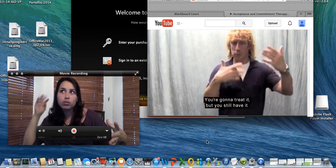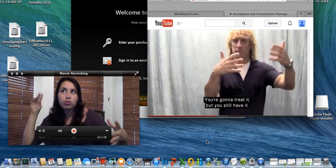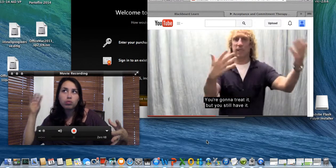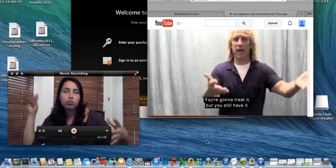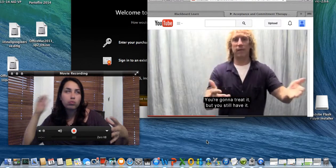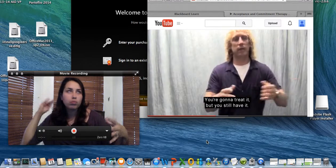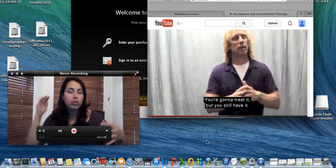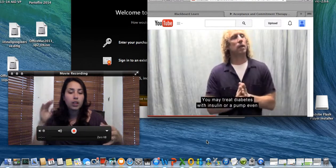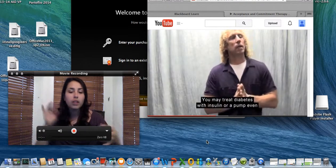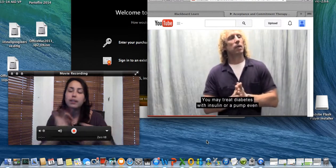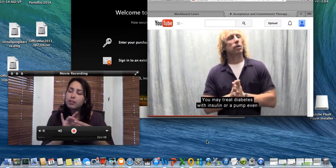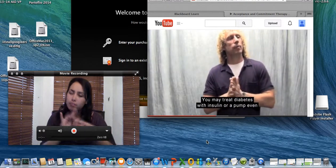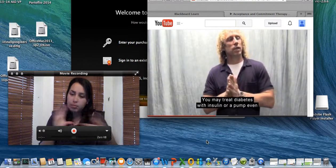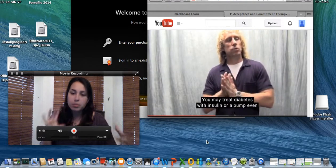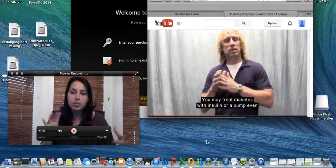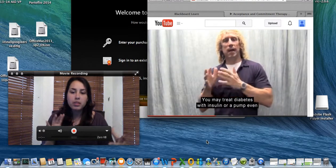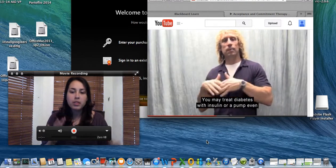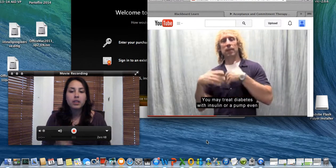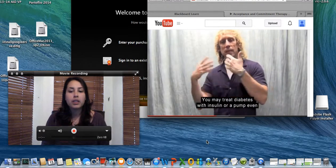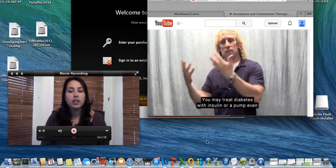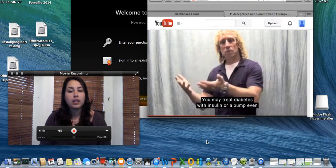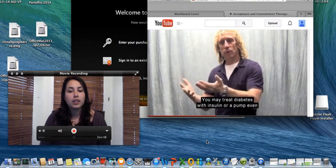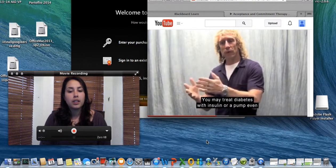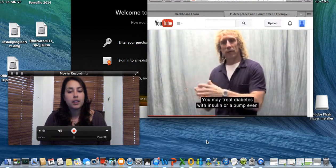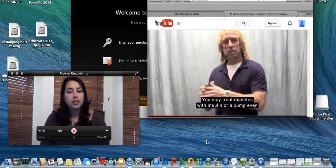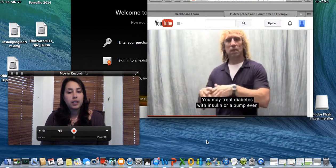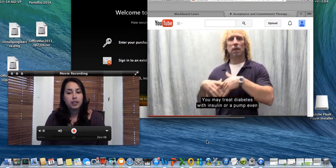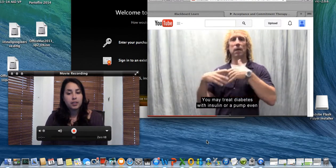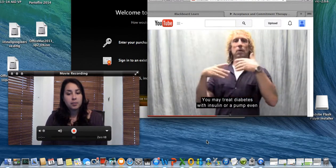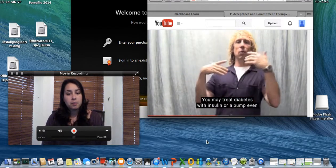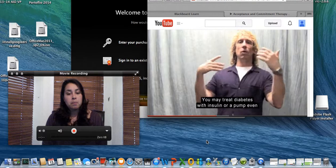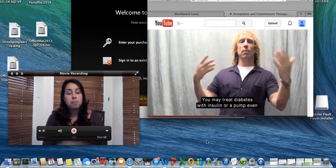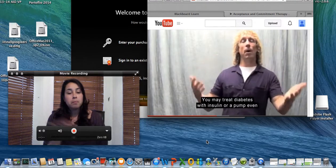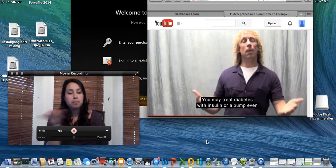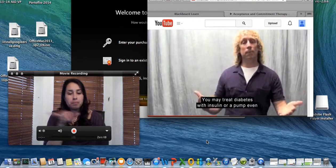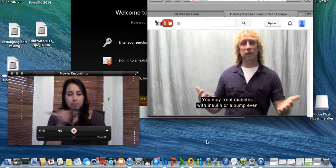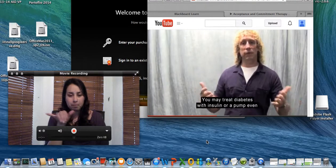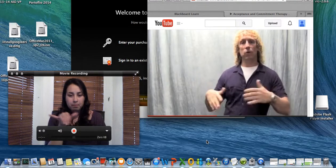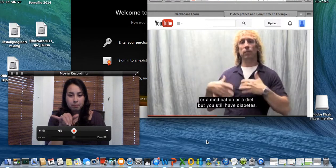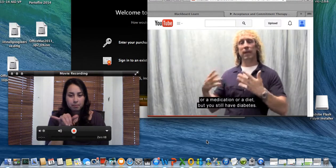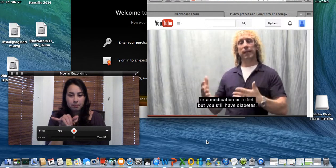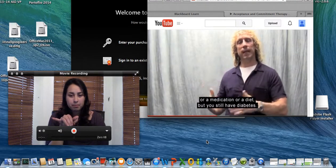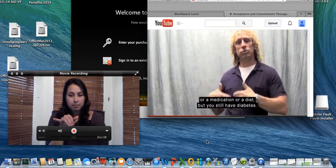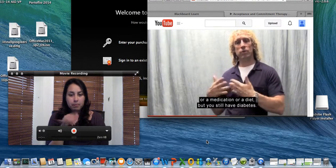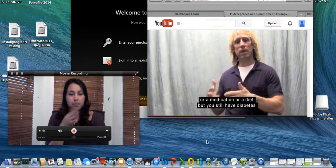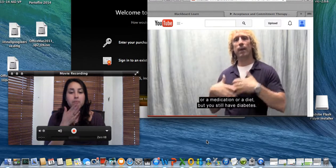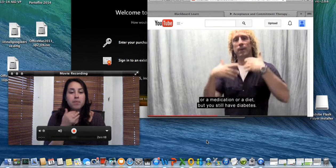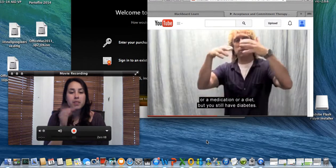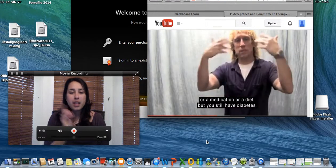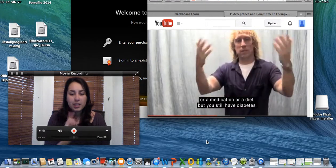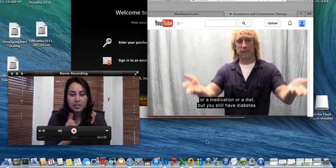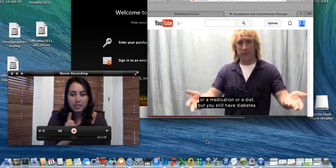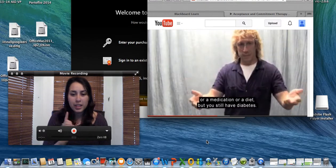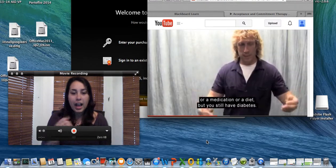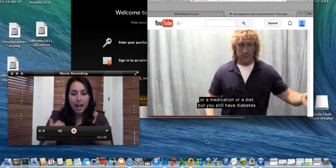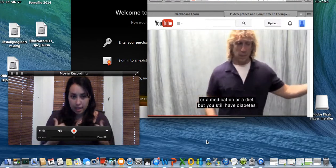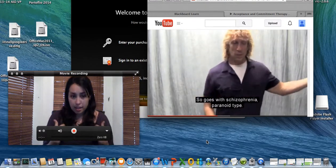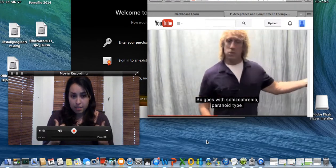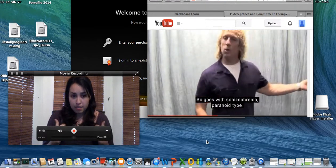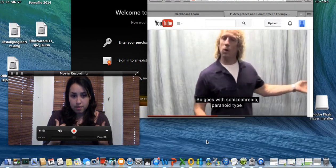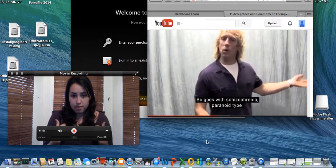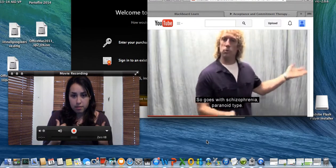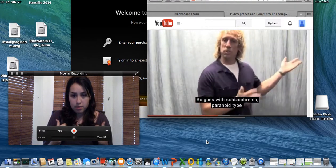treat it, but you still have it. You may treat diabetes with insulin or a pump even, or medication or diet, but you still have